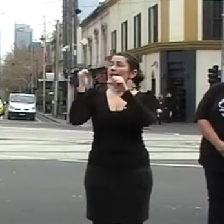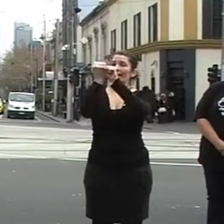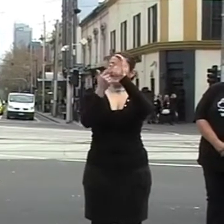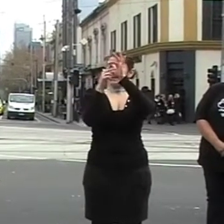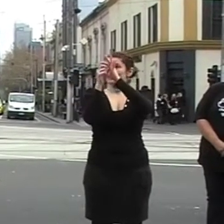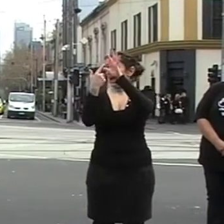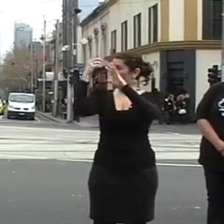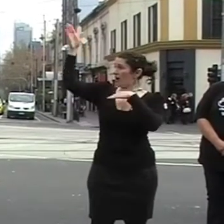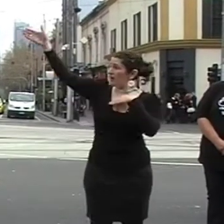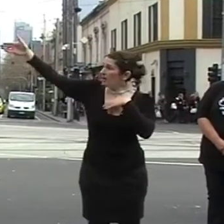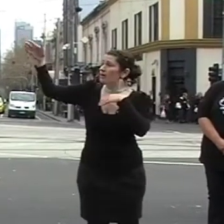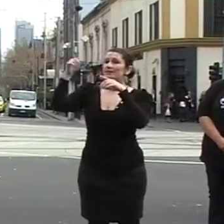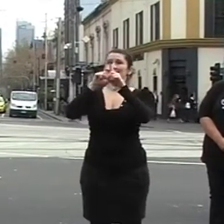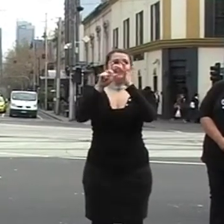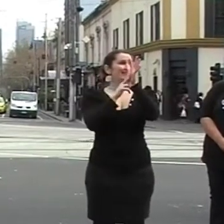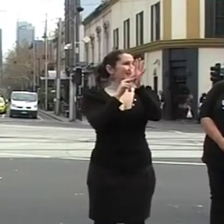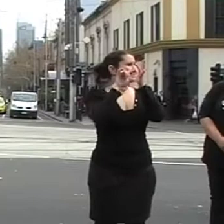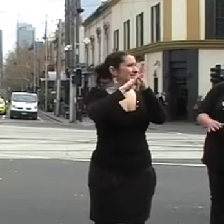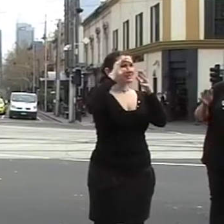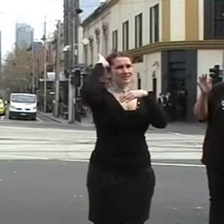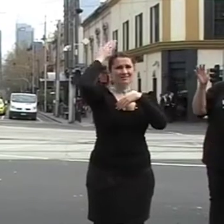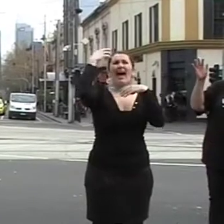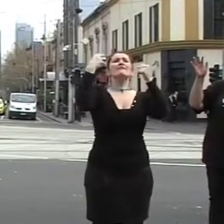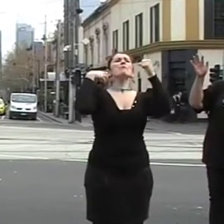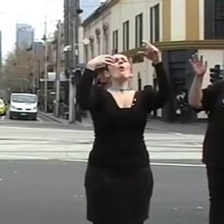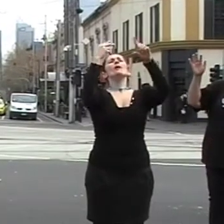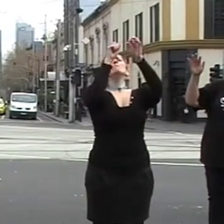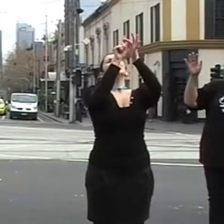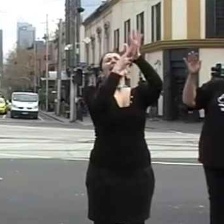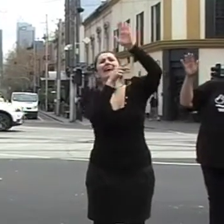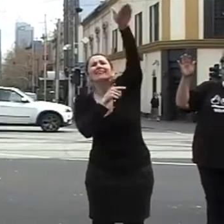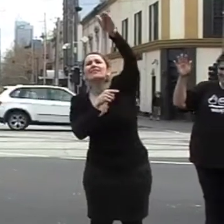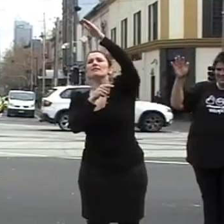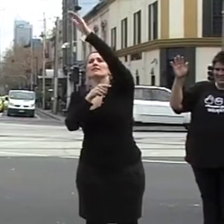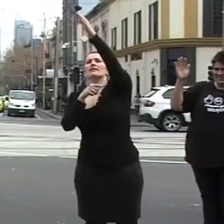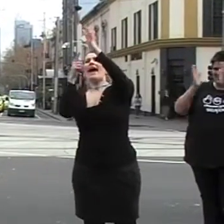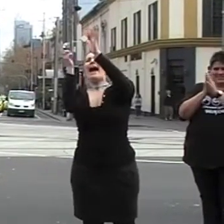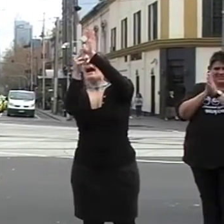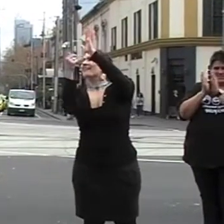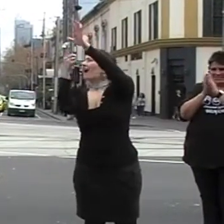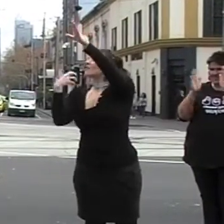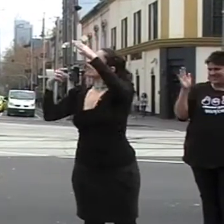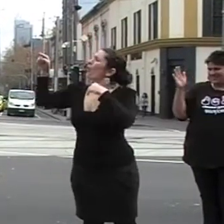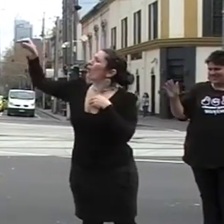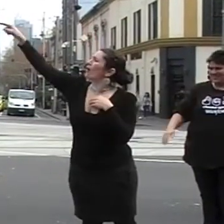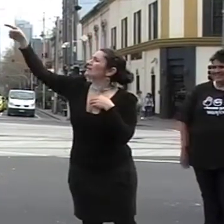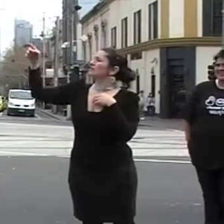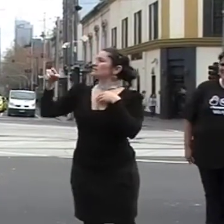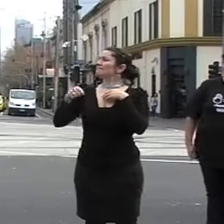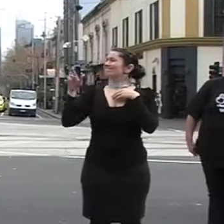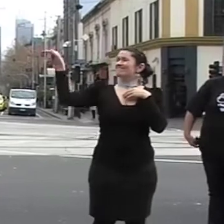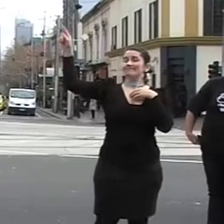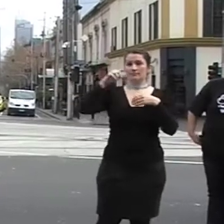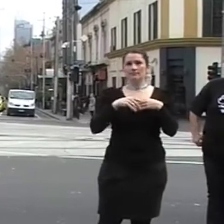Glenda Judd, and Dennis Whitcomb. Thank you so much for volunteering your time. Plus all of the hard-working